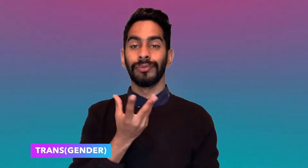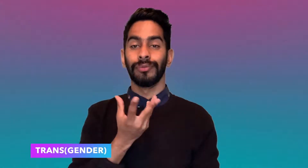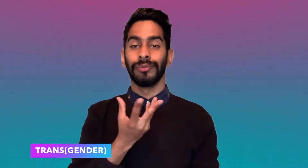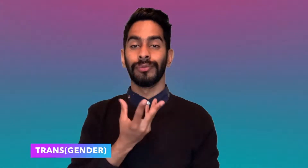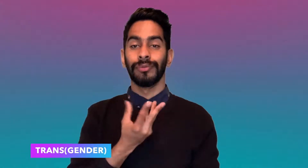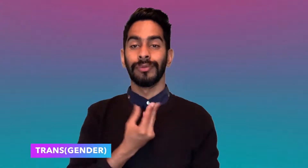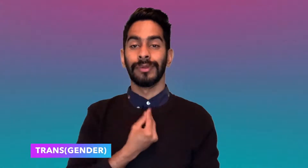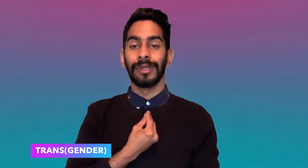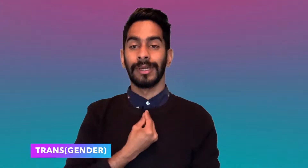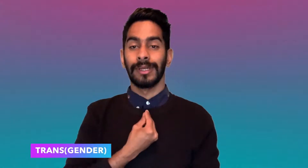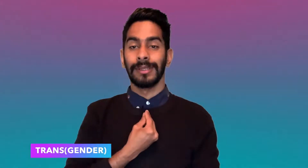Trans.